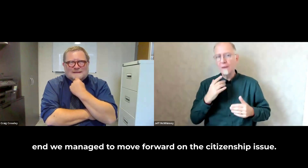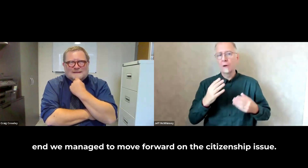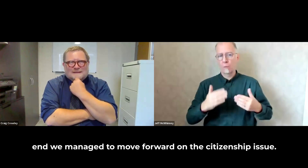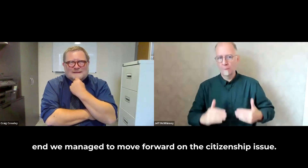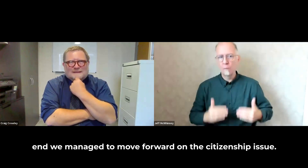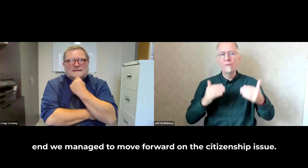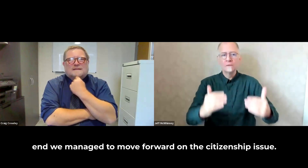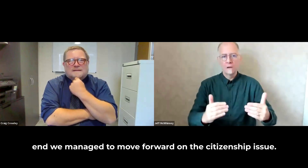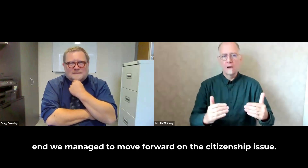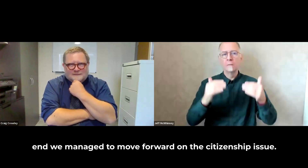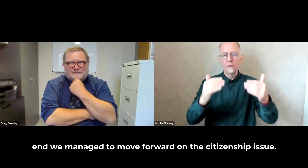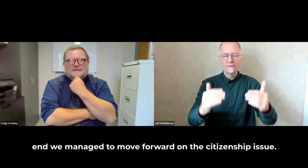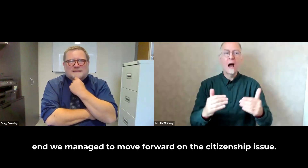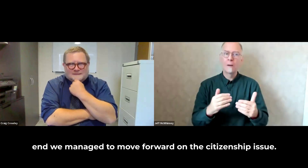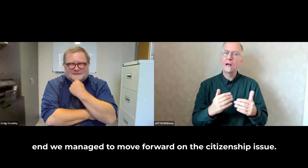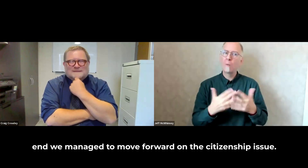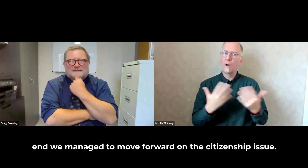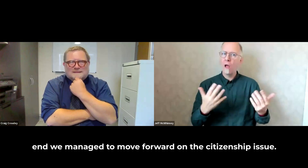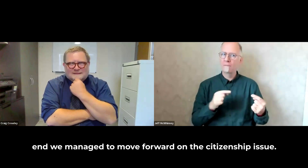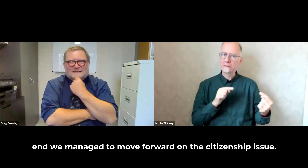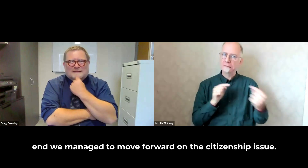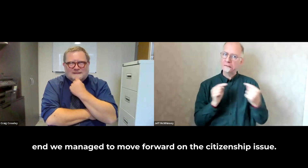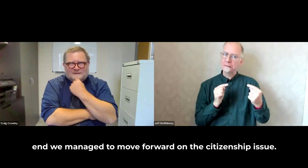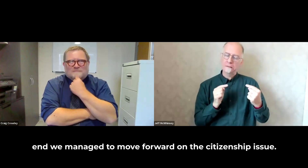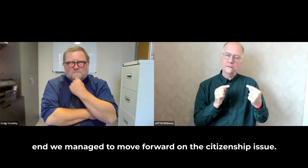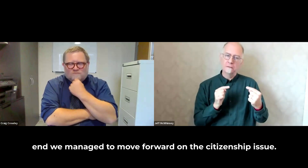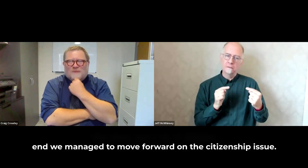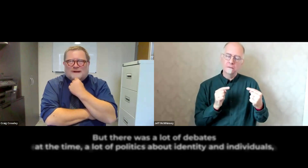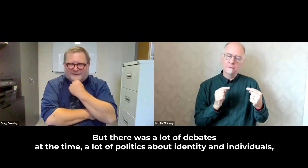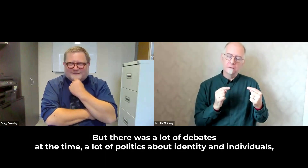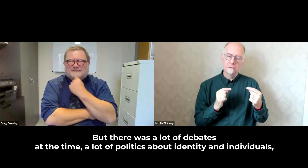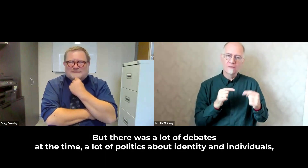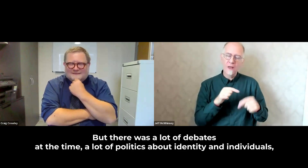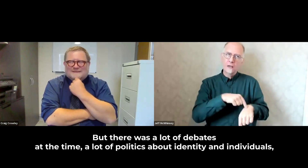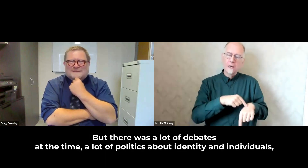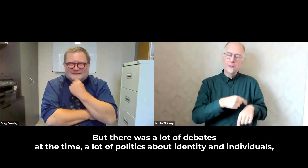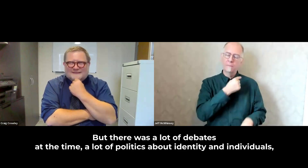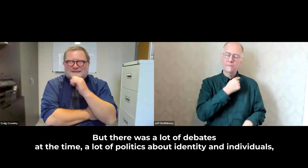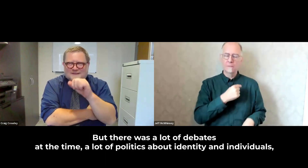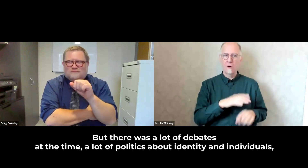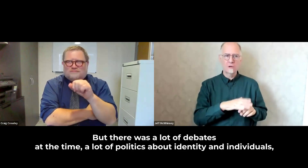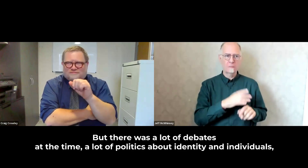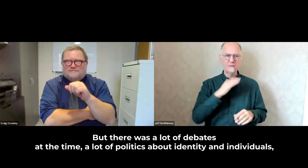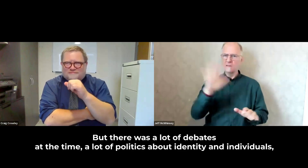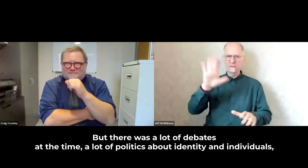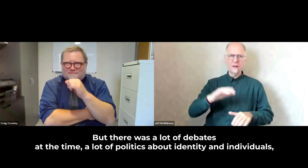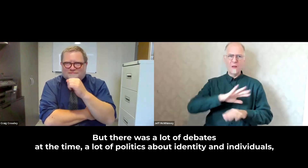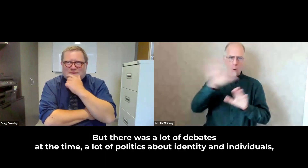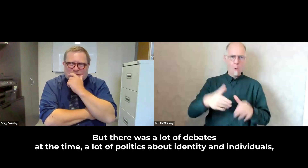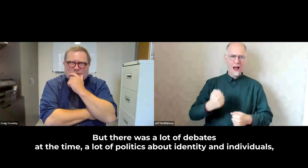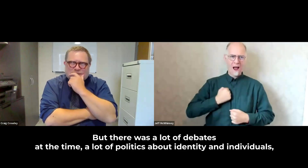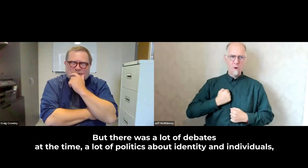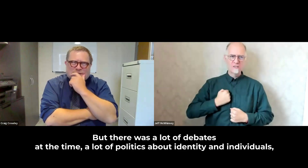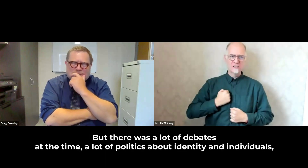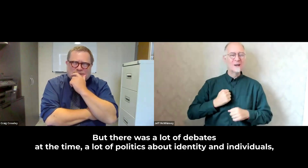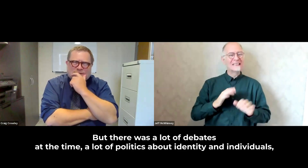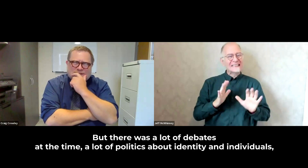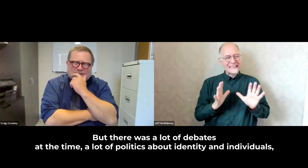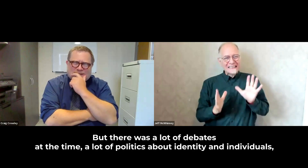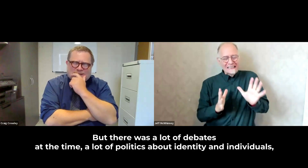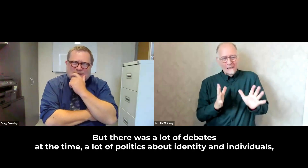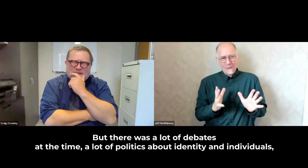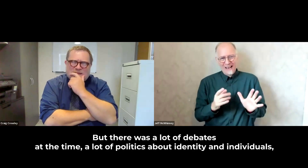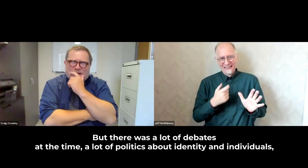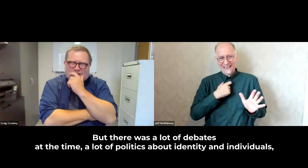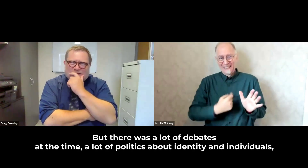end, we managed to move forward on the citizenship issue. But there was a lot of debate at the time, a lot of